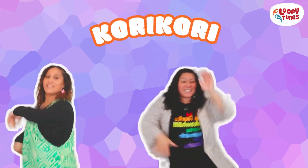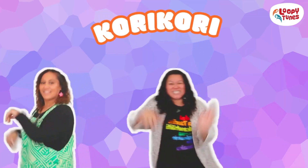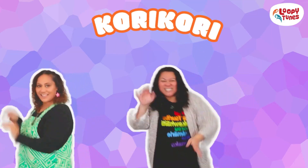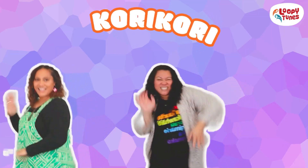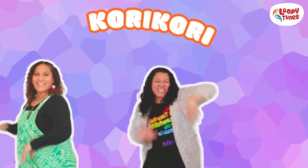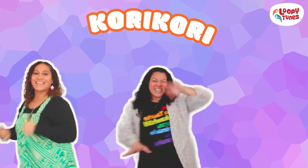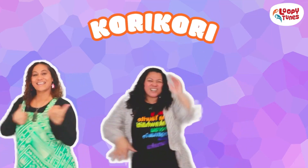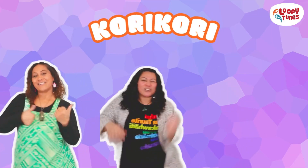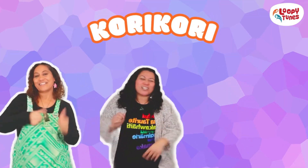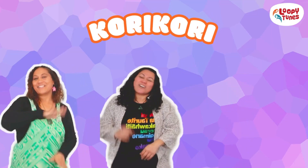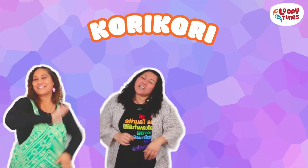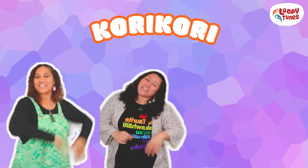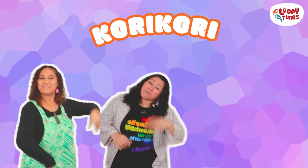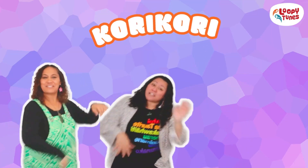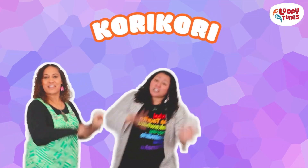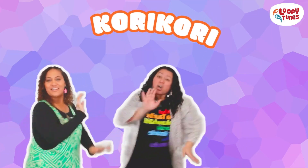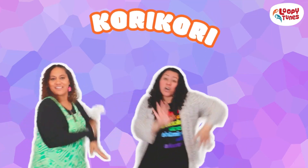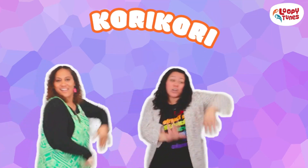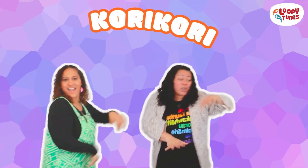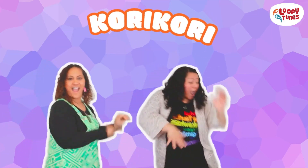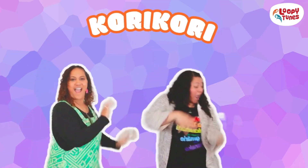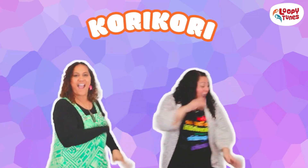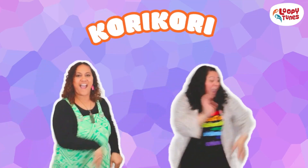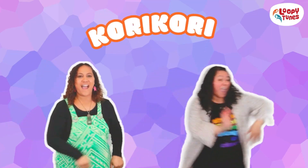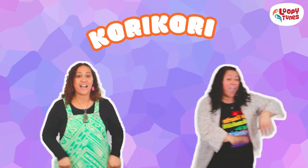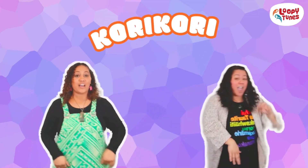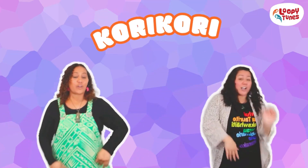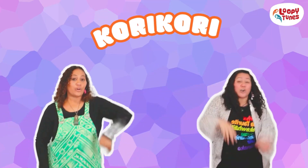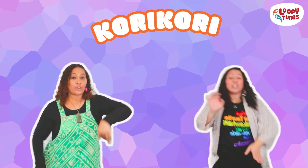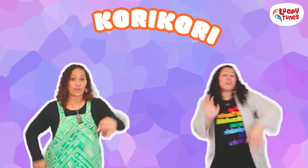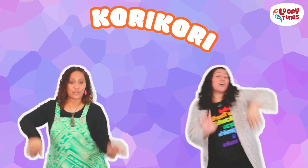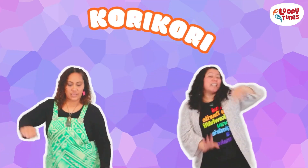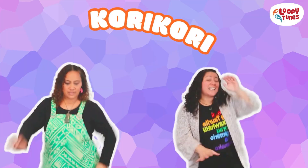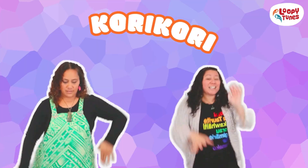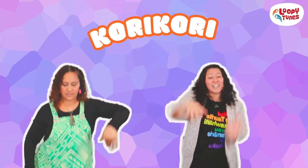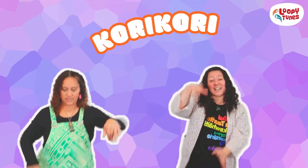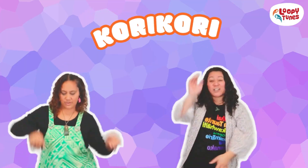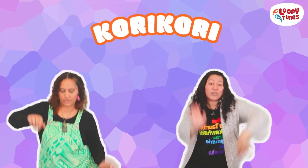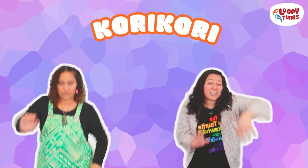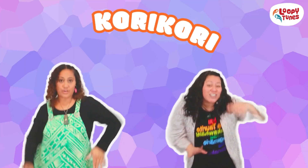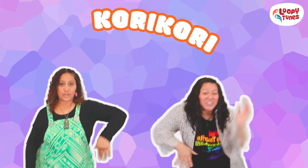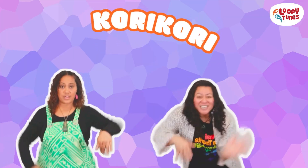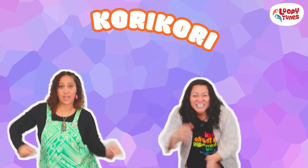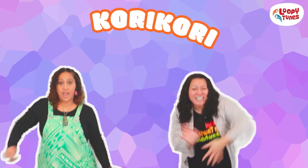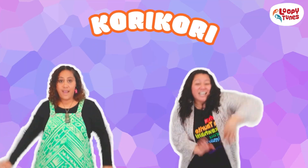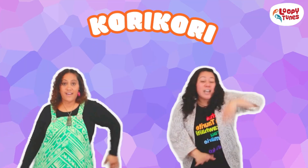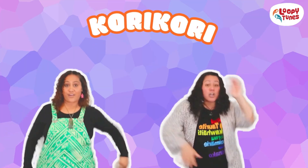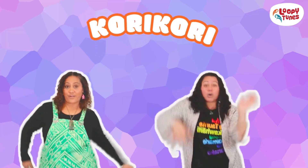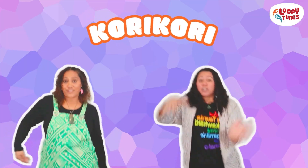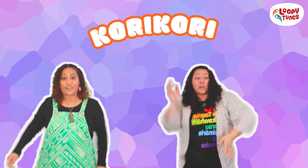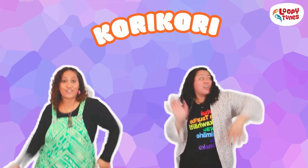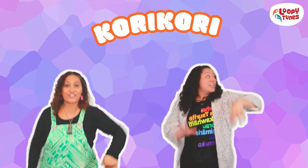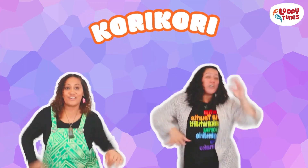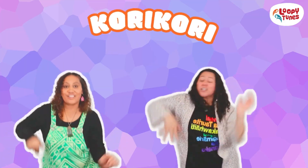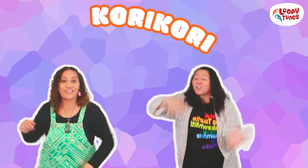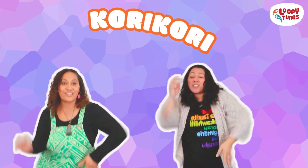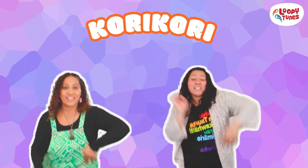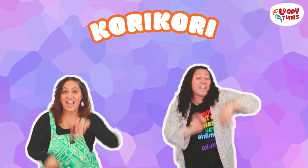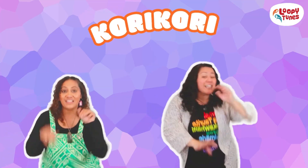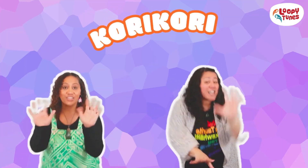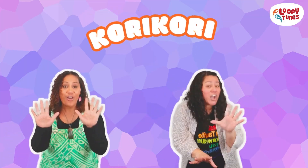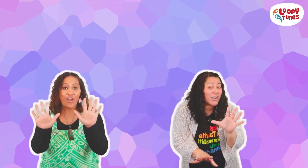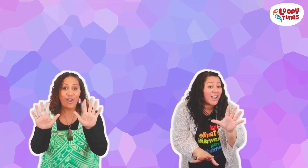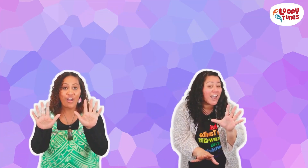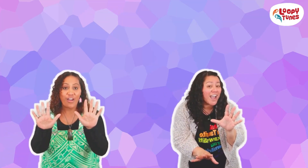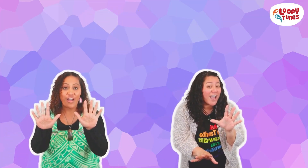maui, korikori ki matau. Korikori, korikori, korikori, korikori